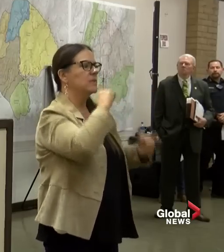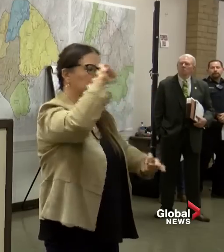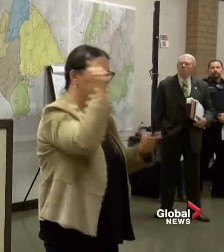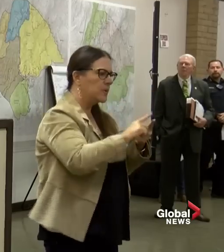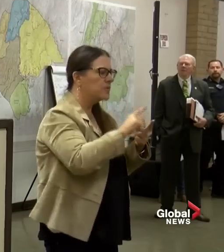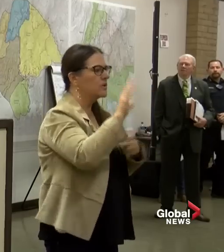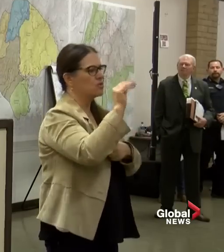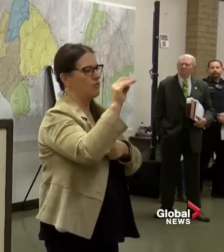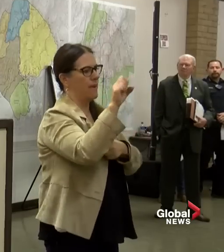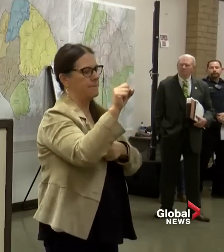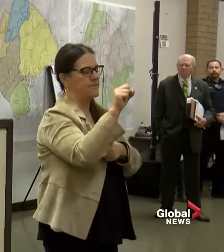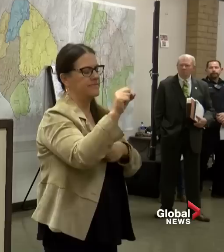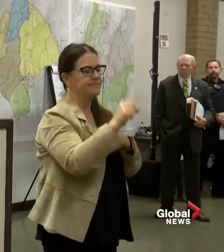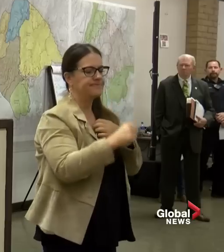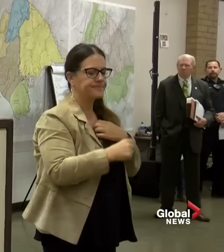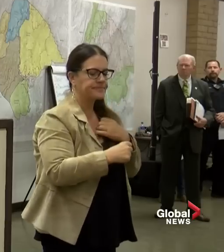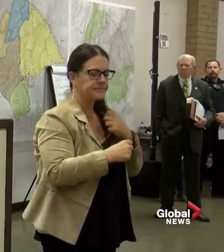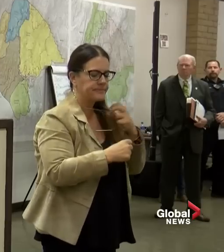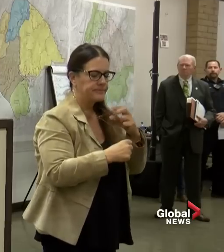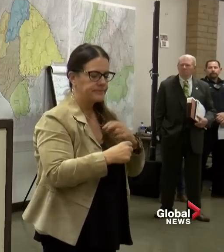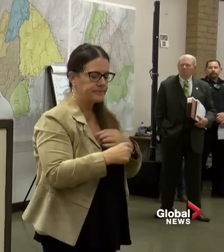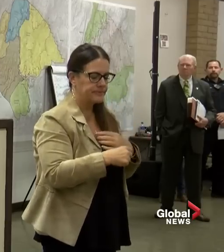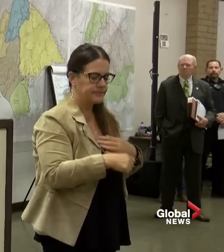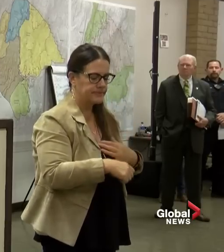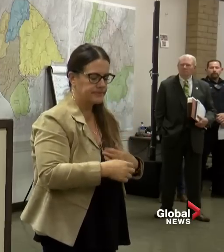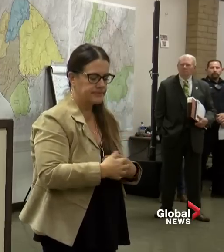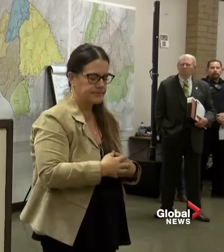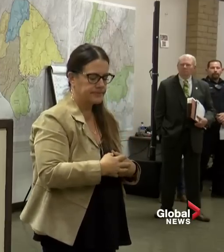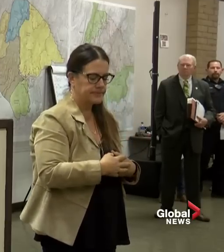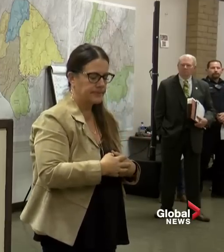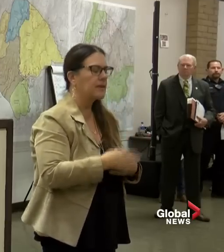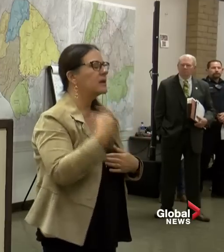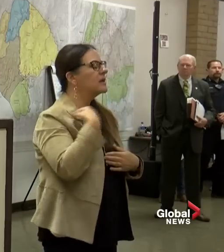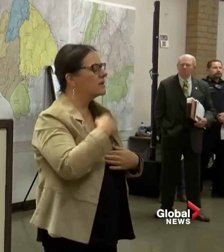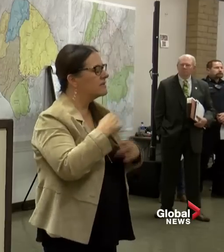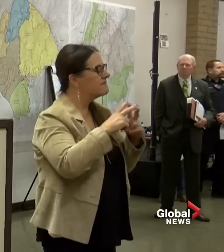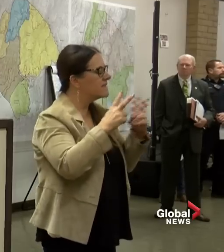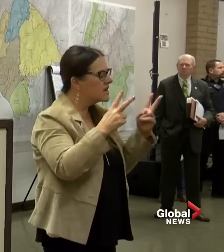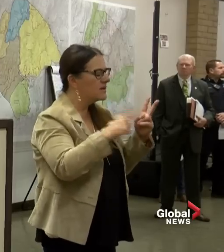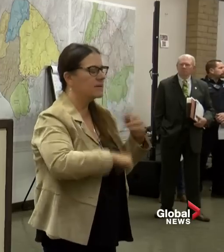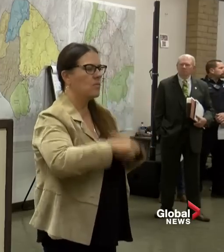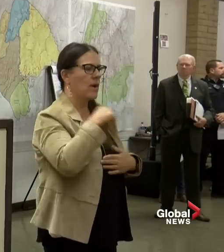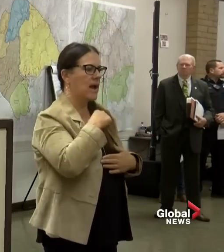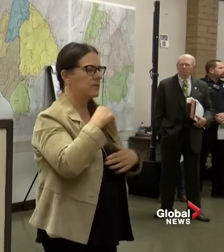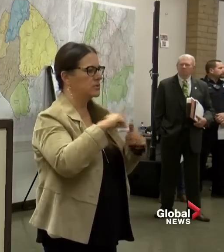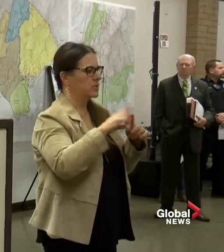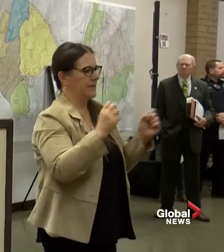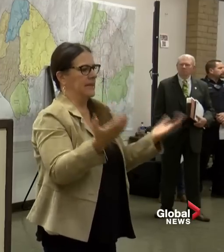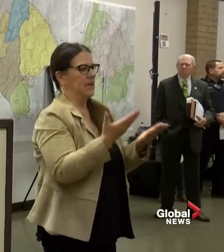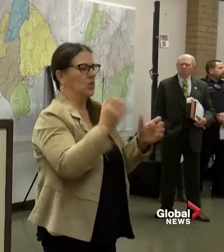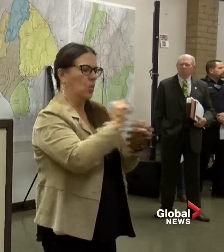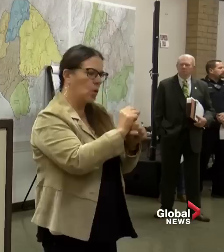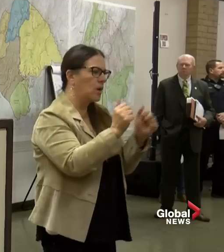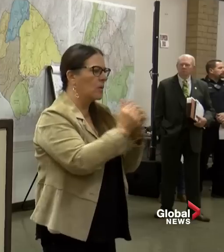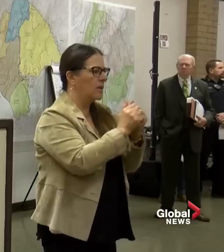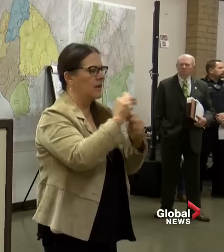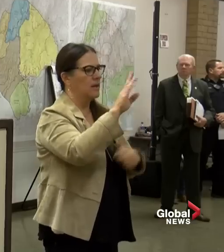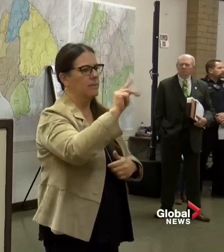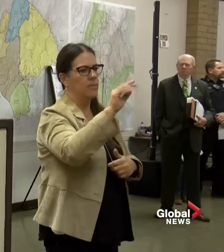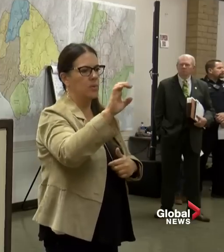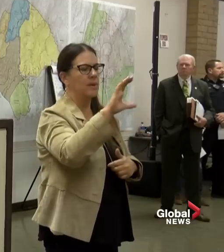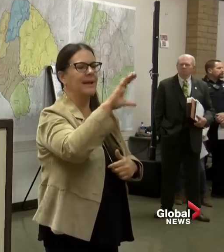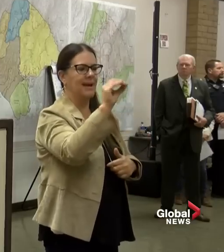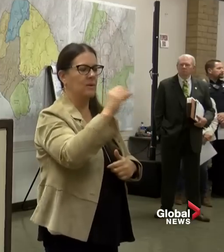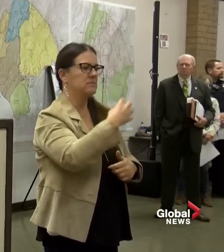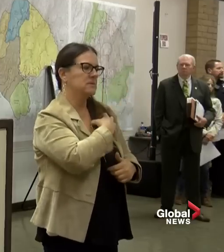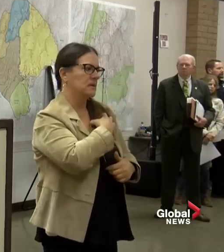incidents of crime. We are very proud to be here with the Butte County Sheriff's Office. We are